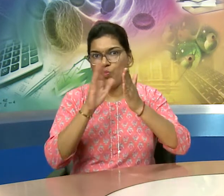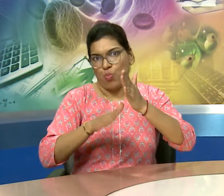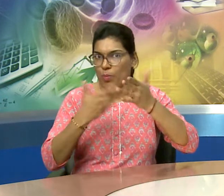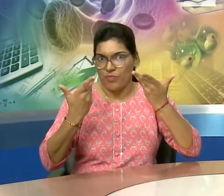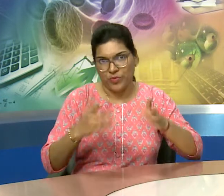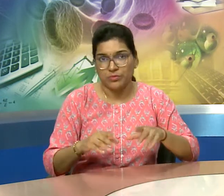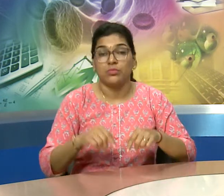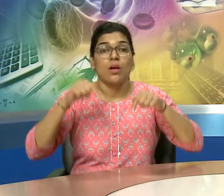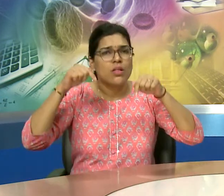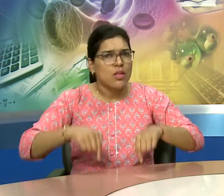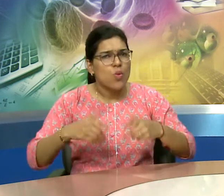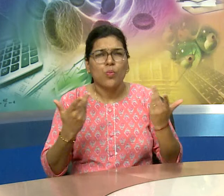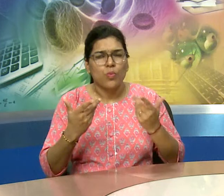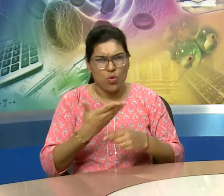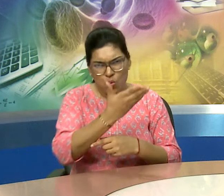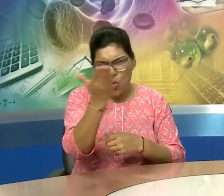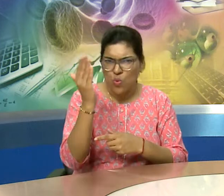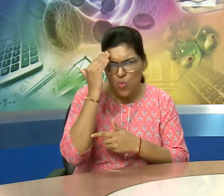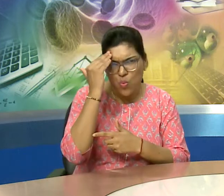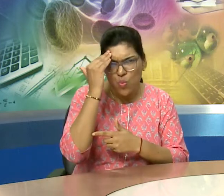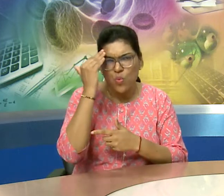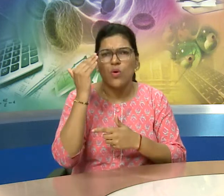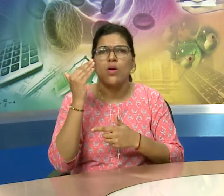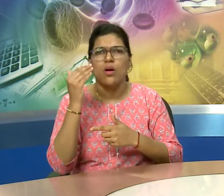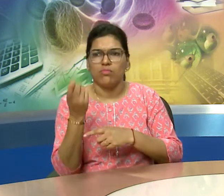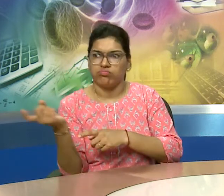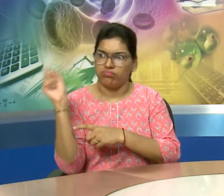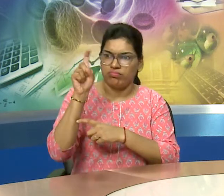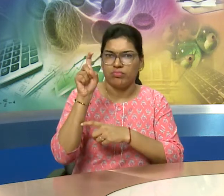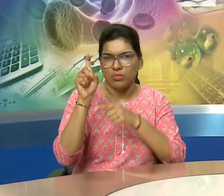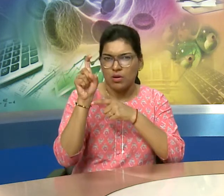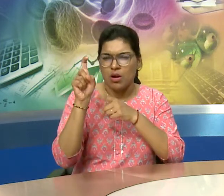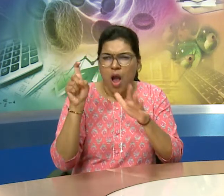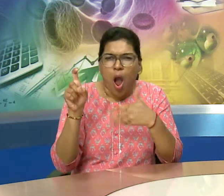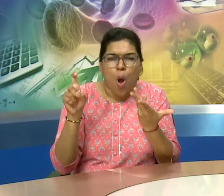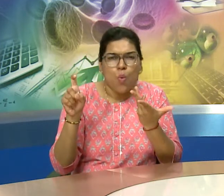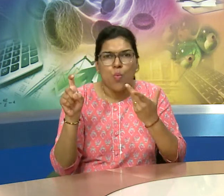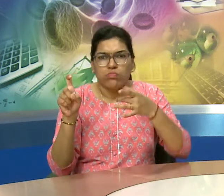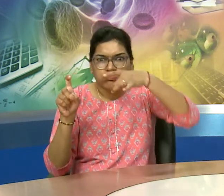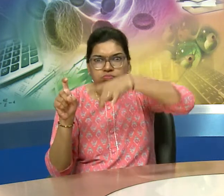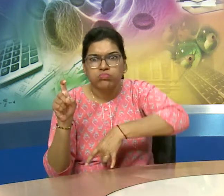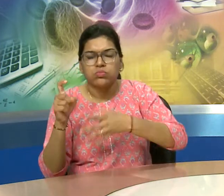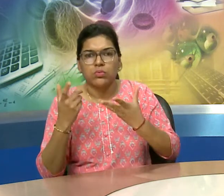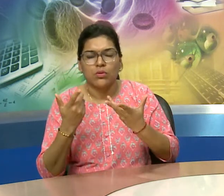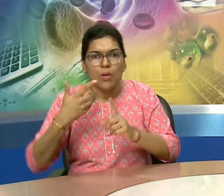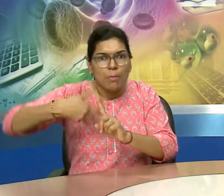Till now we have understood the poem. Now, do you know about the